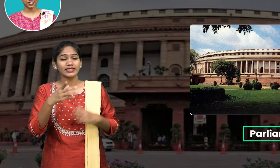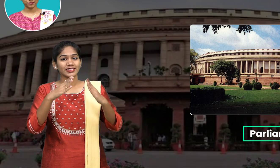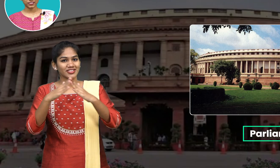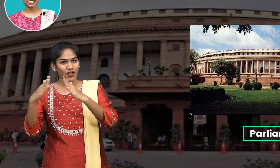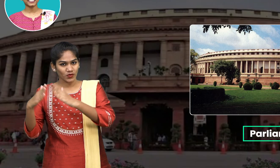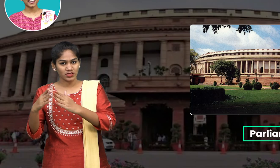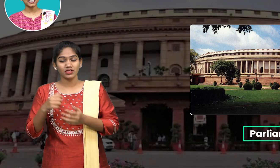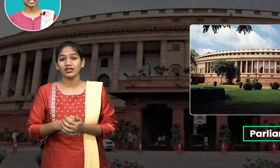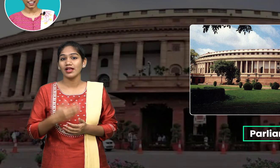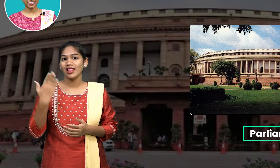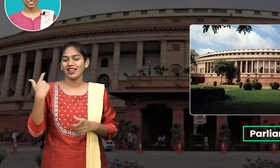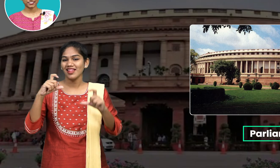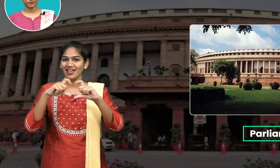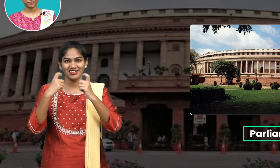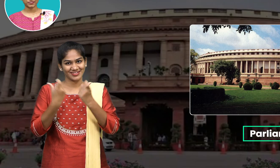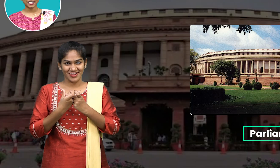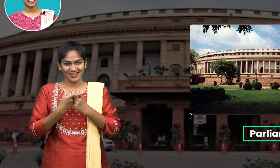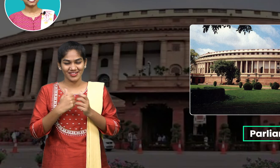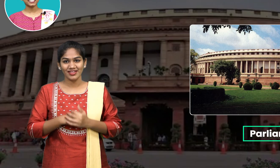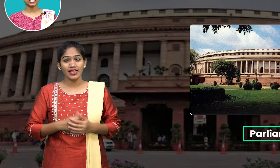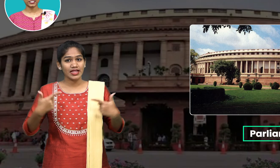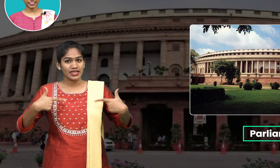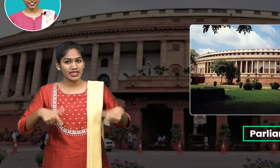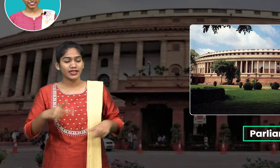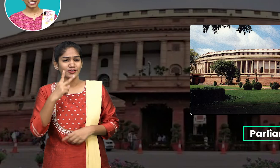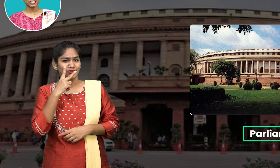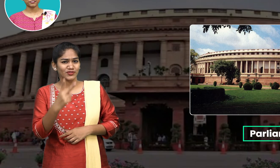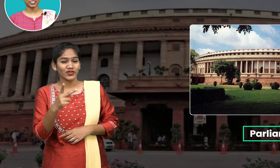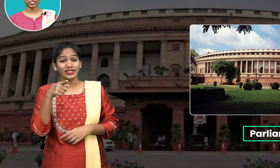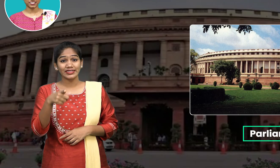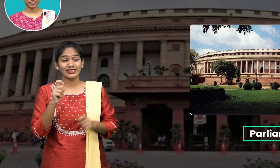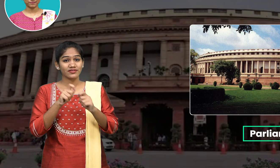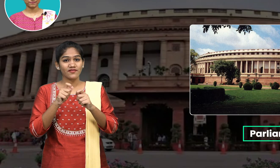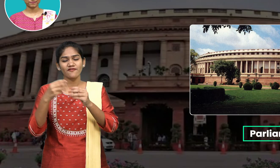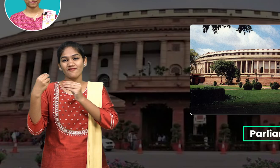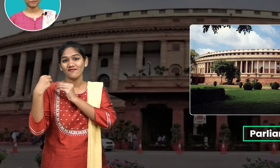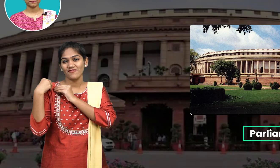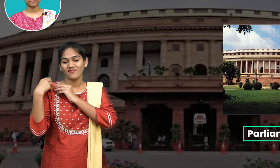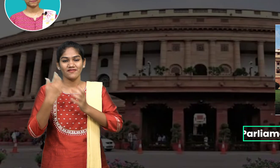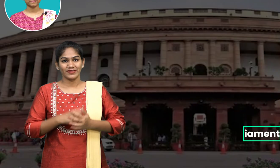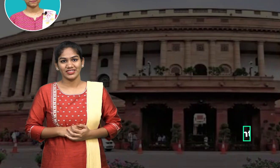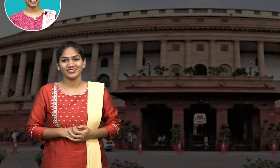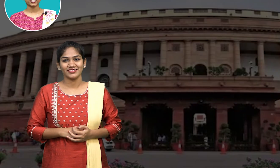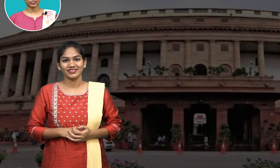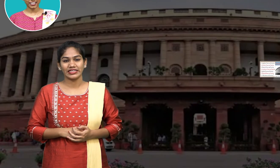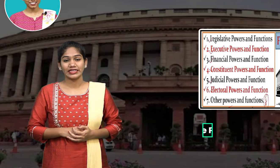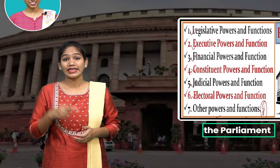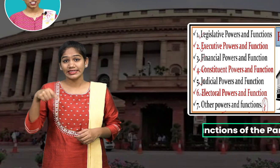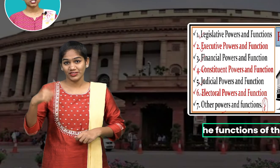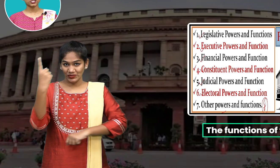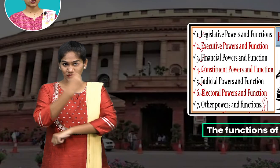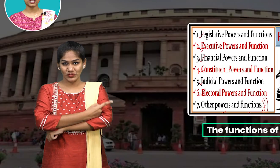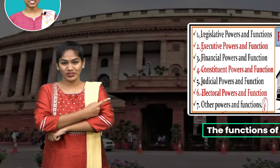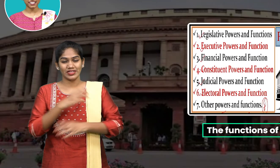houses in the last class, let's look at its function. In